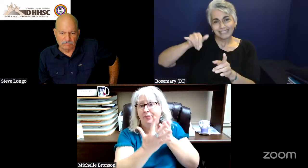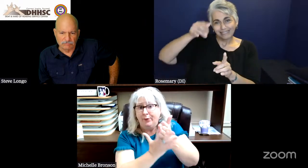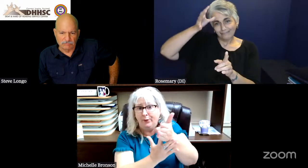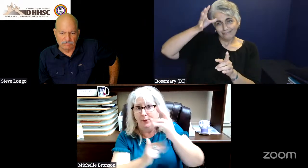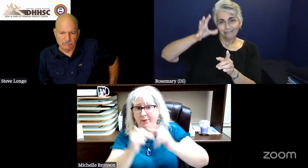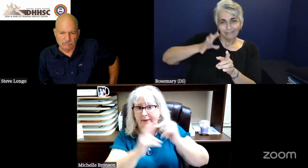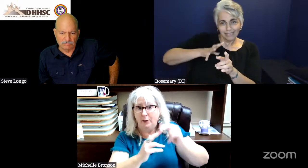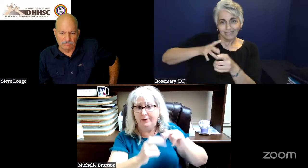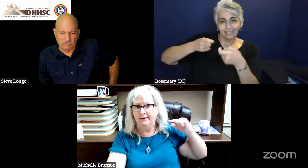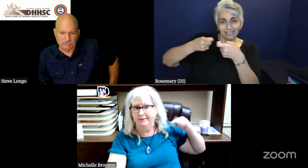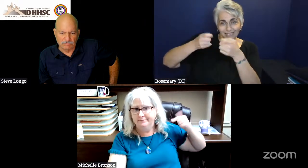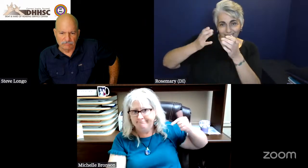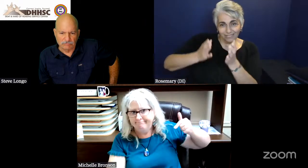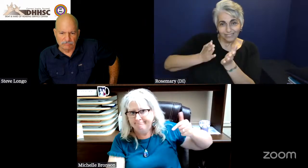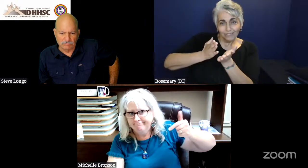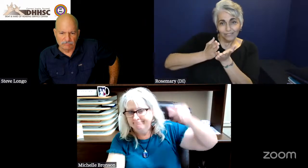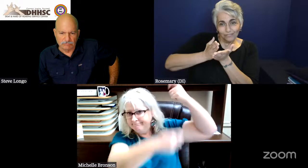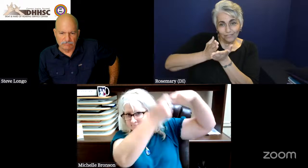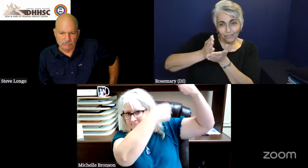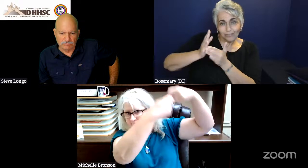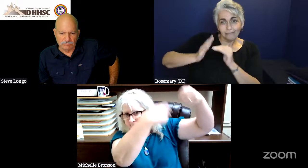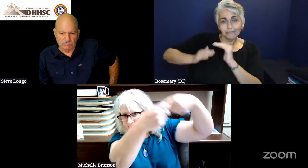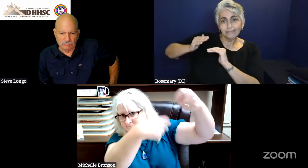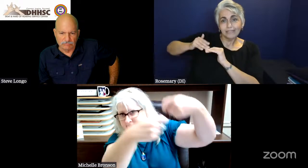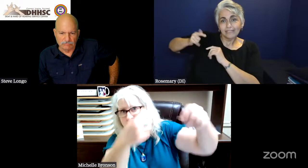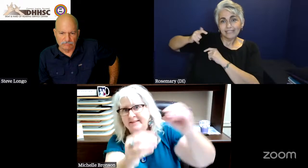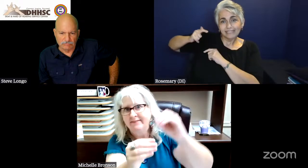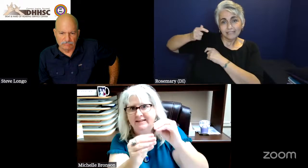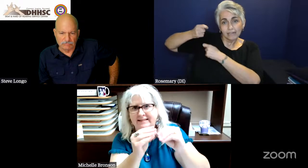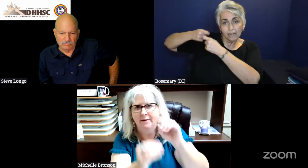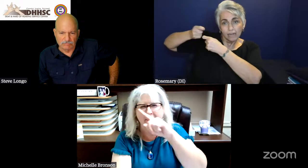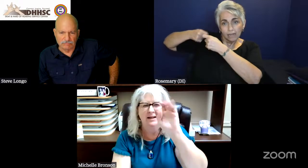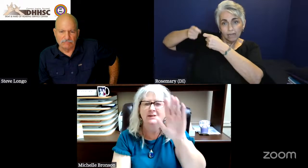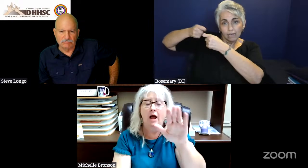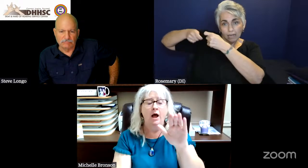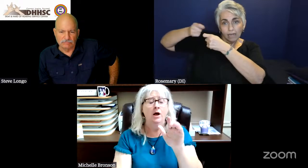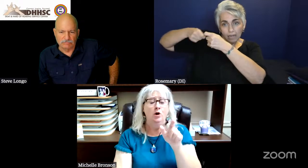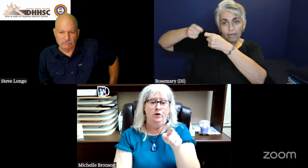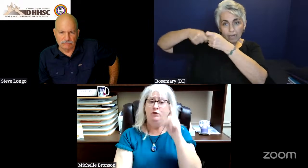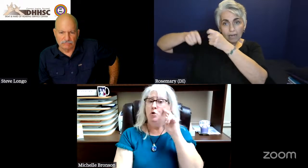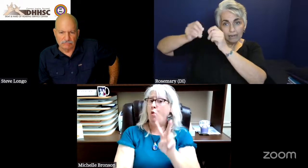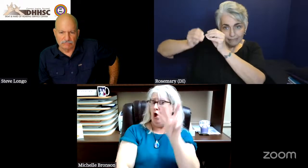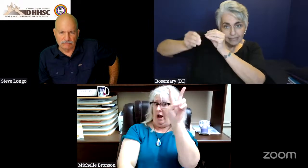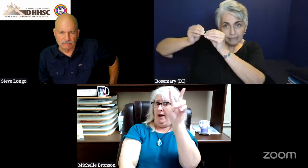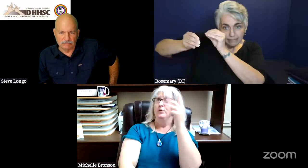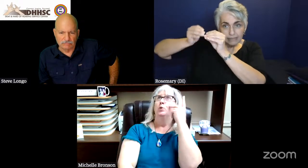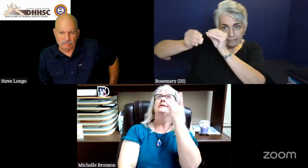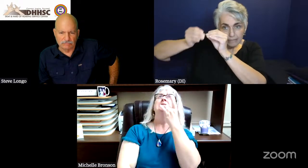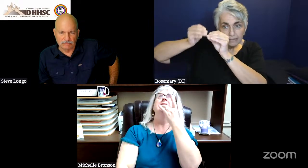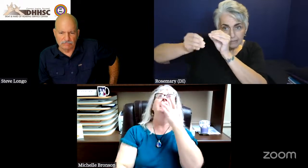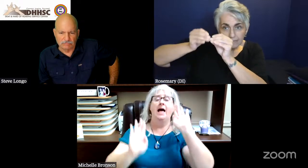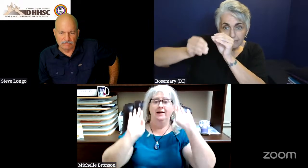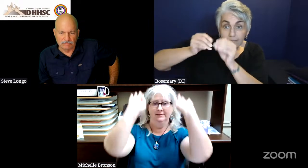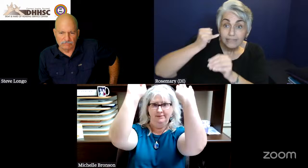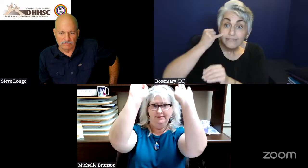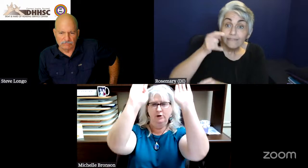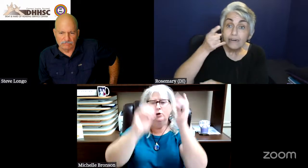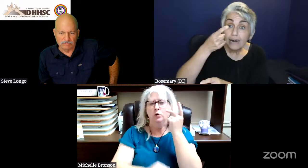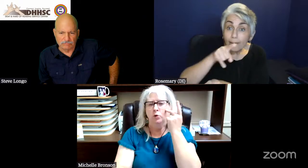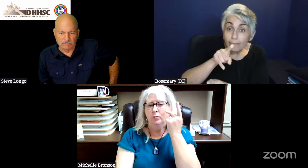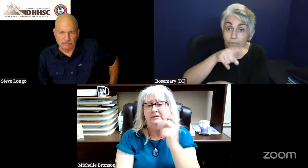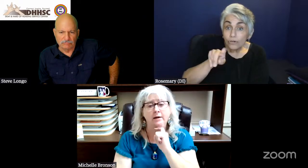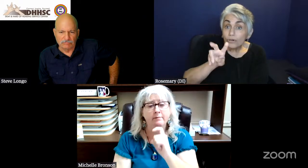finished. This electrician has been changing